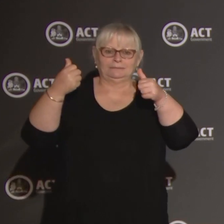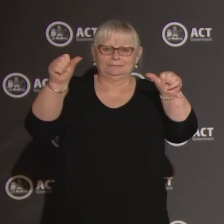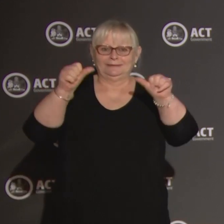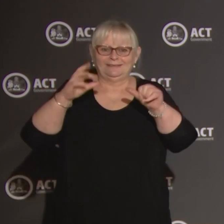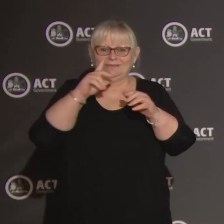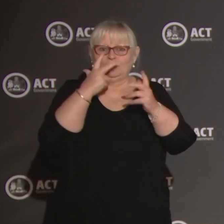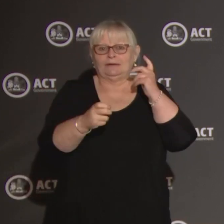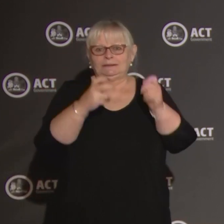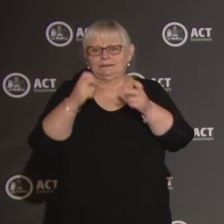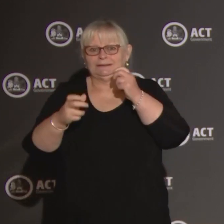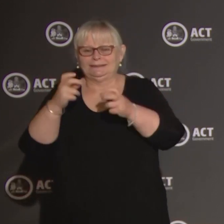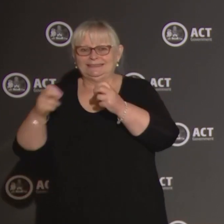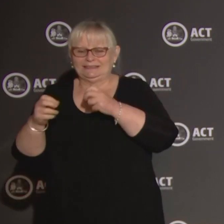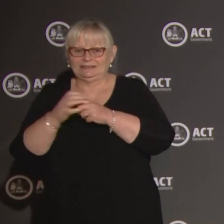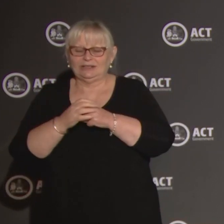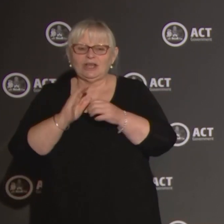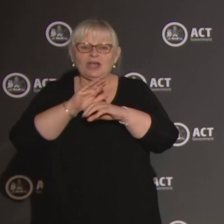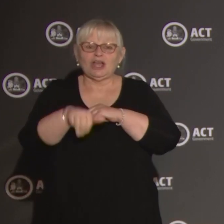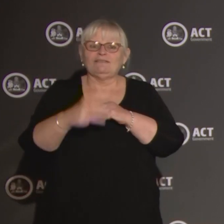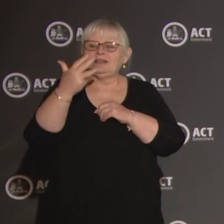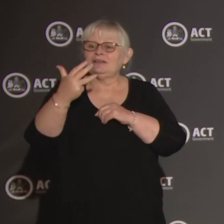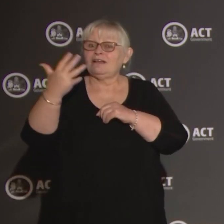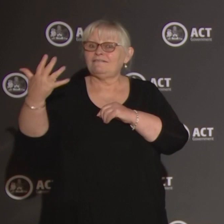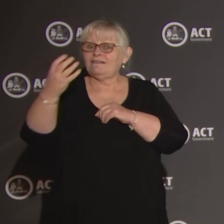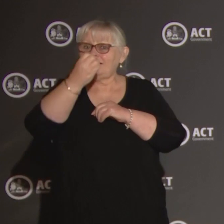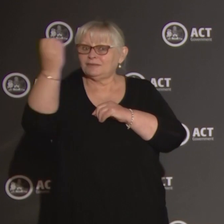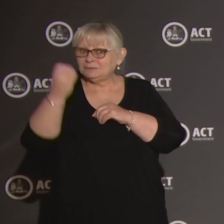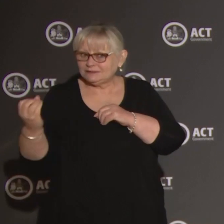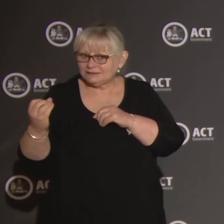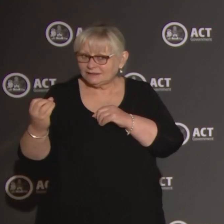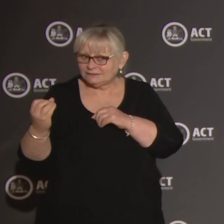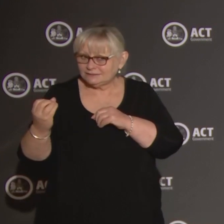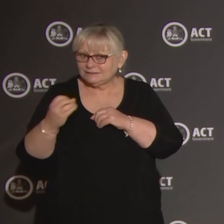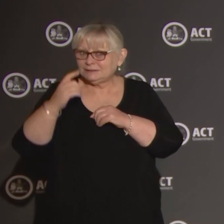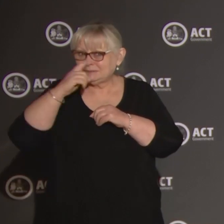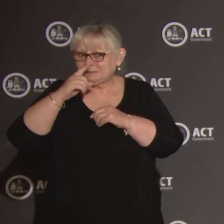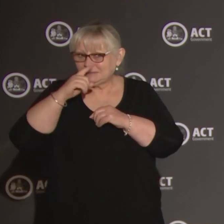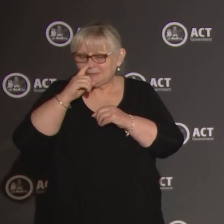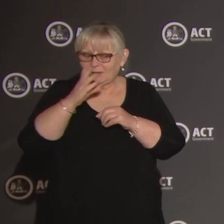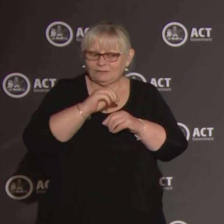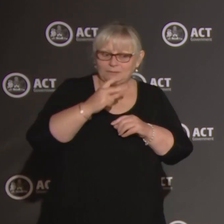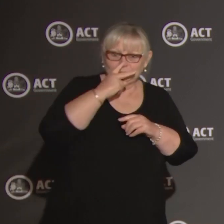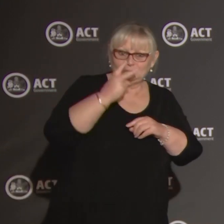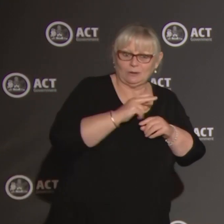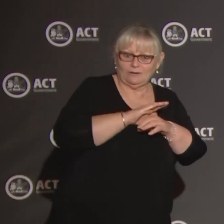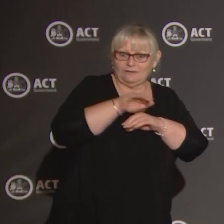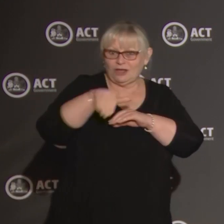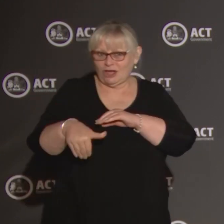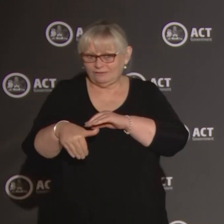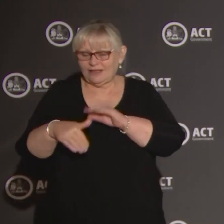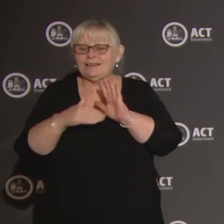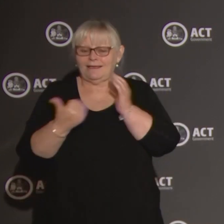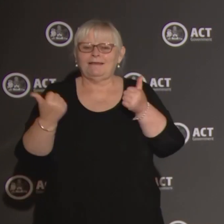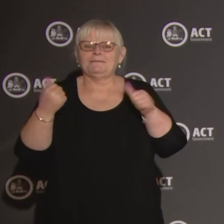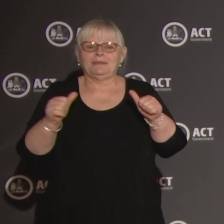today, with more than 95% of Canberrans aged 12 and over now having had